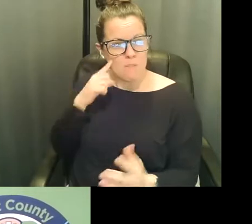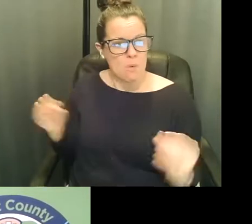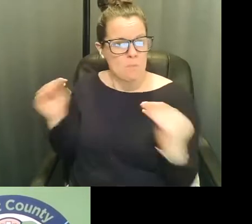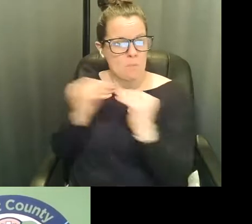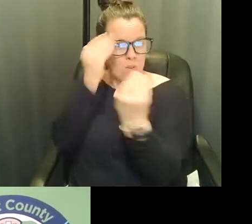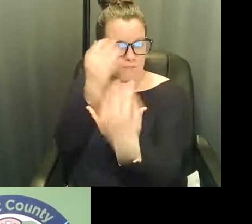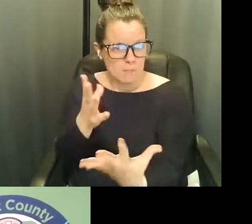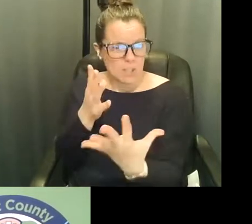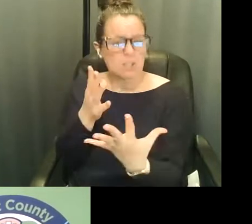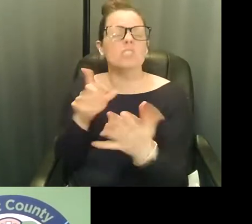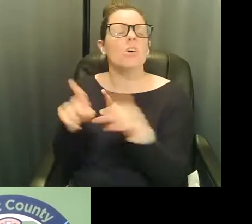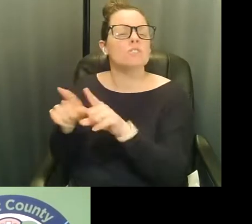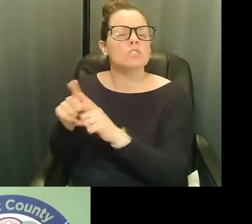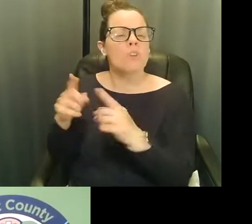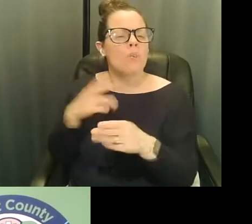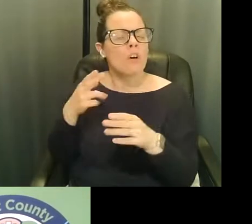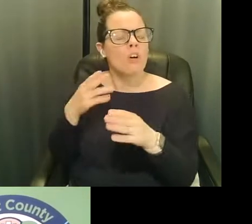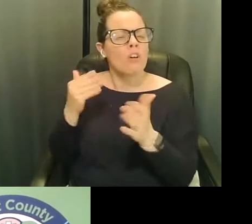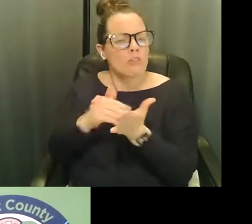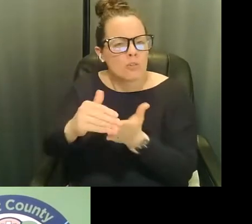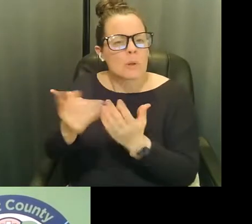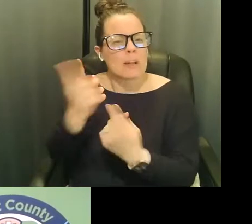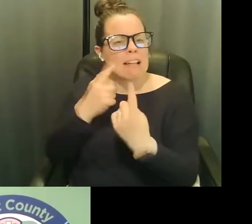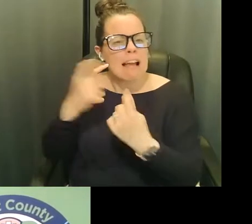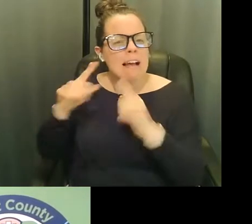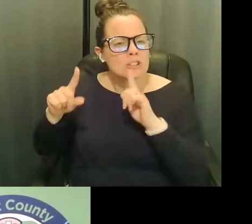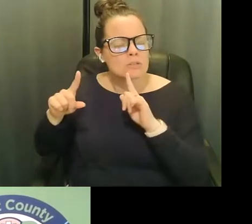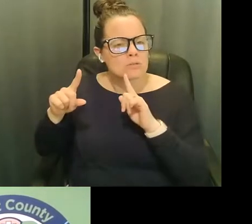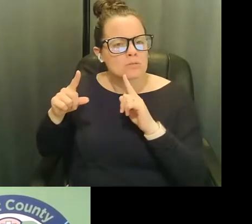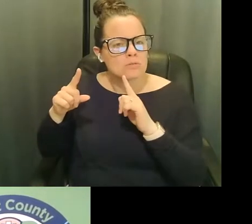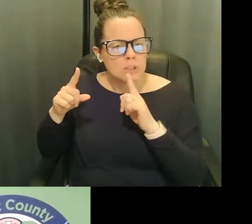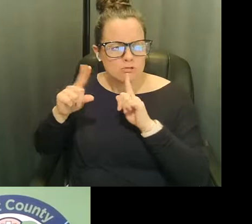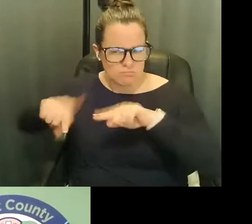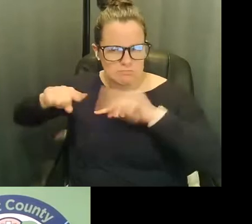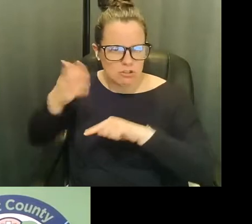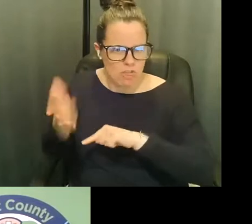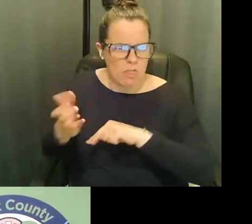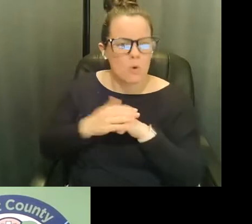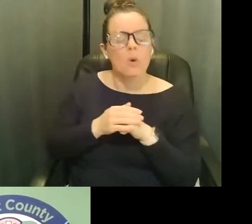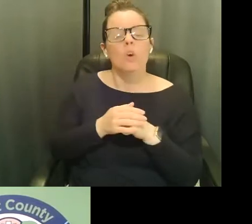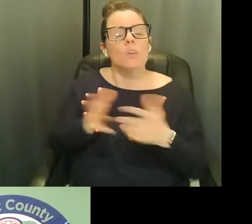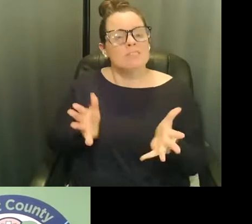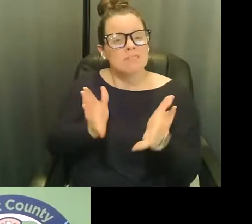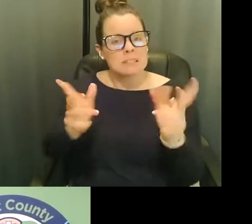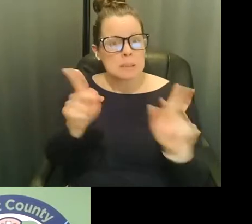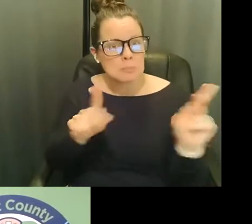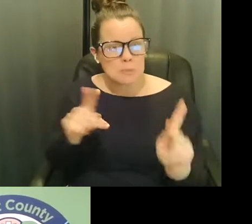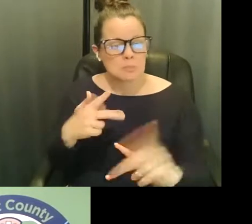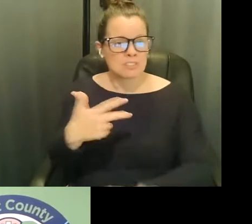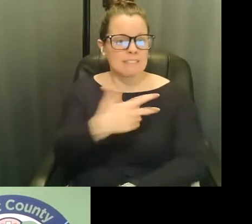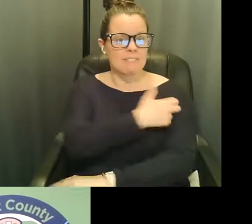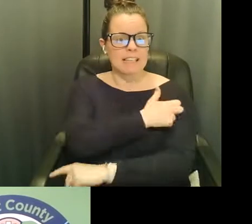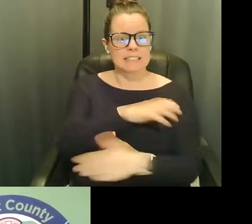and frequently asked questions. As we continue to encourage eligible individuals to be vaccinated